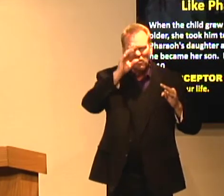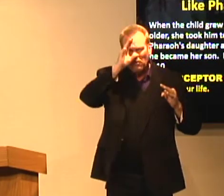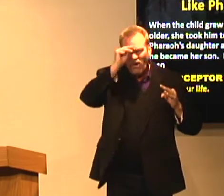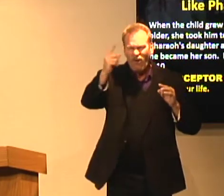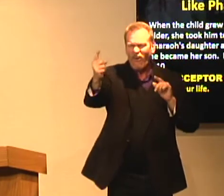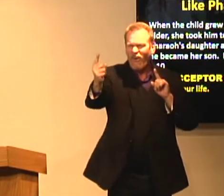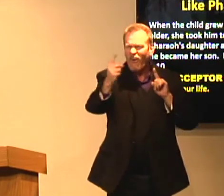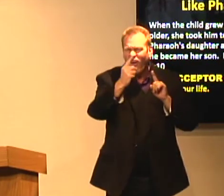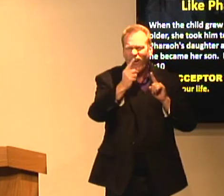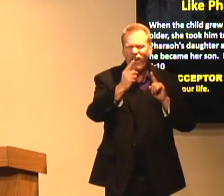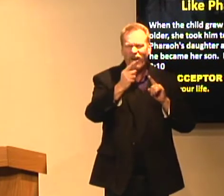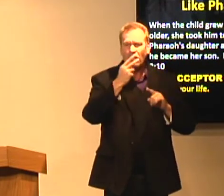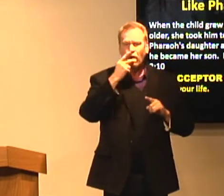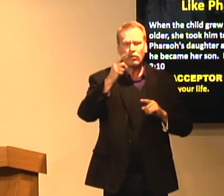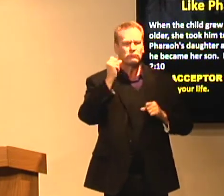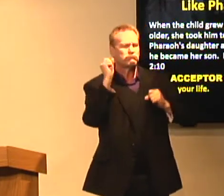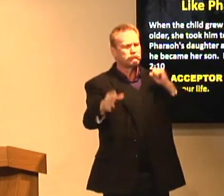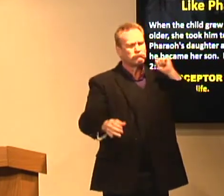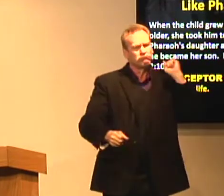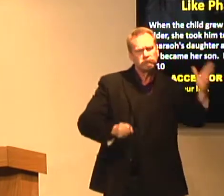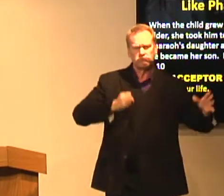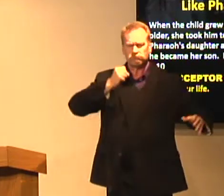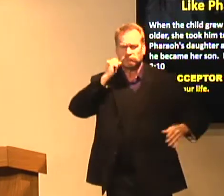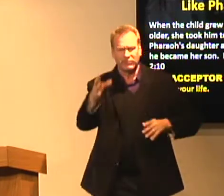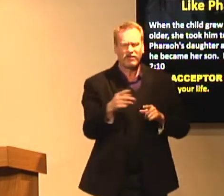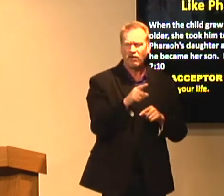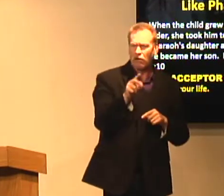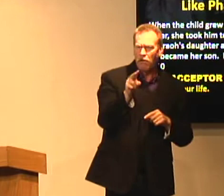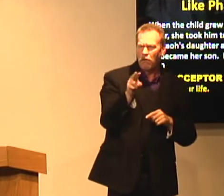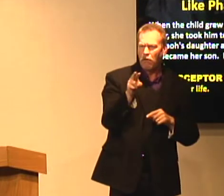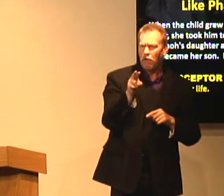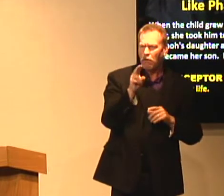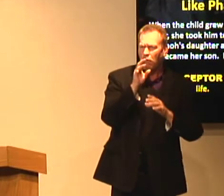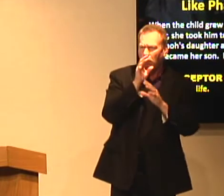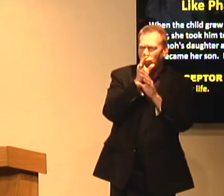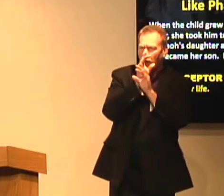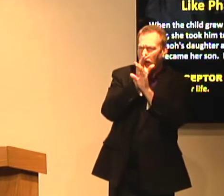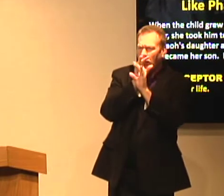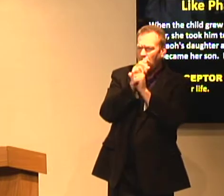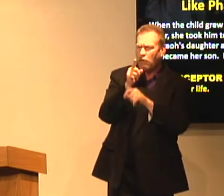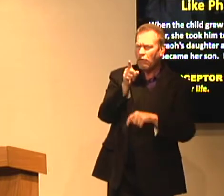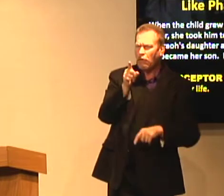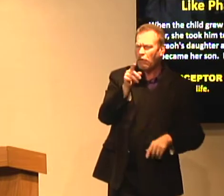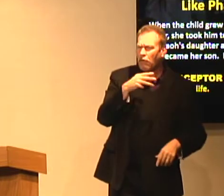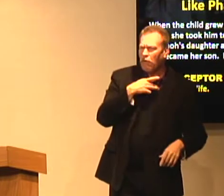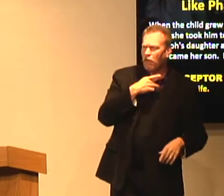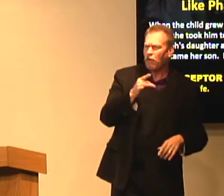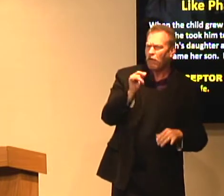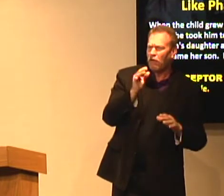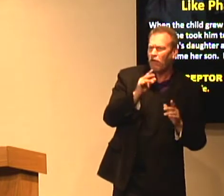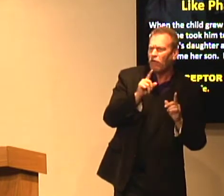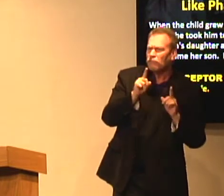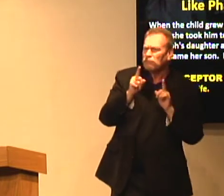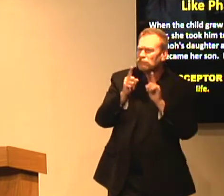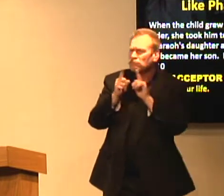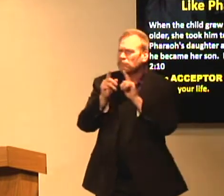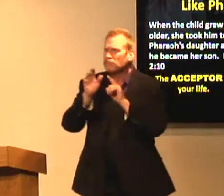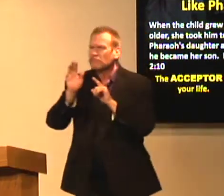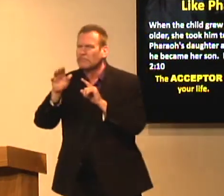then one day another deaf child will come and he's signing away, and this deaf child will look and go